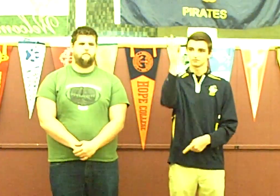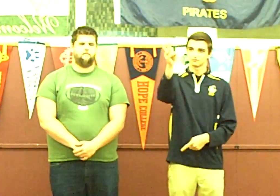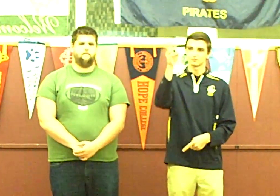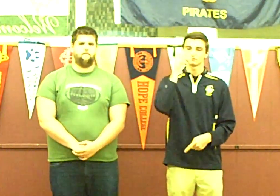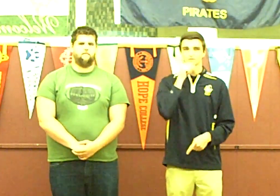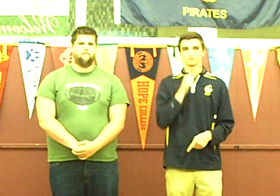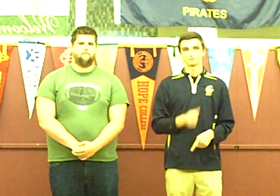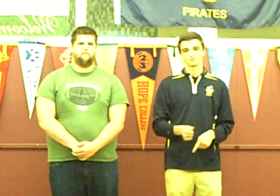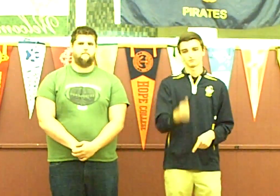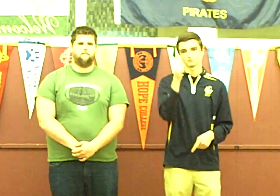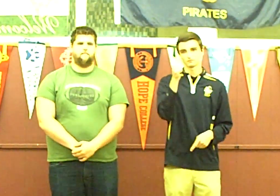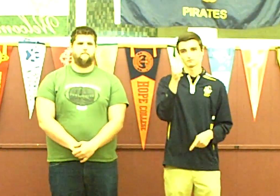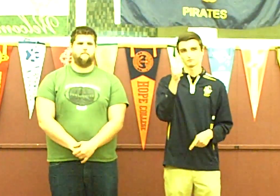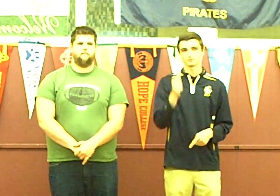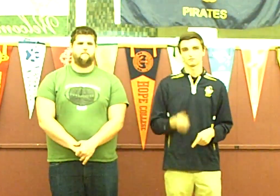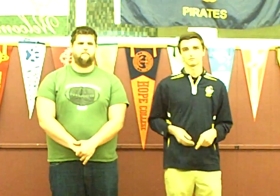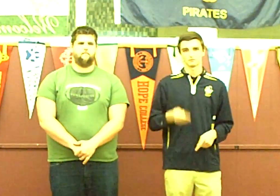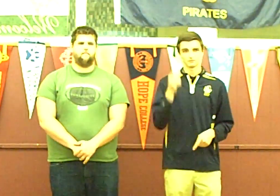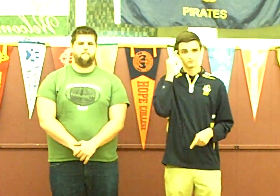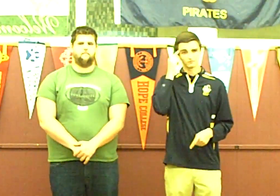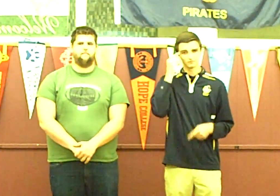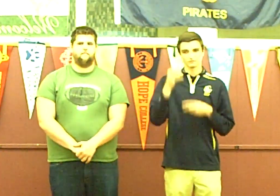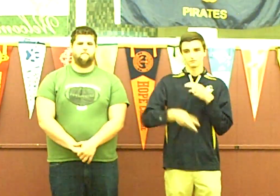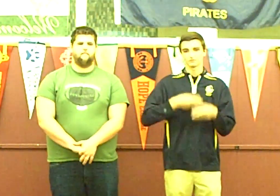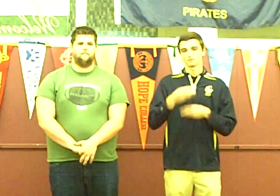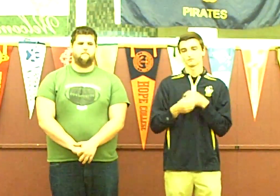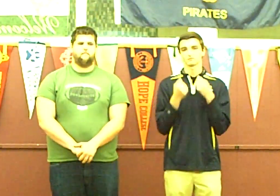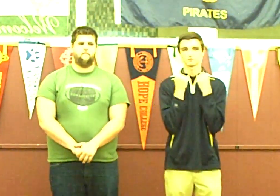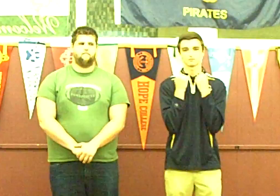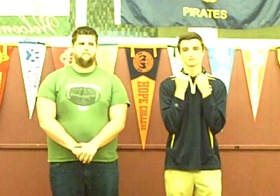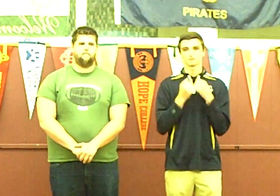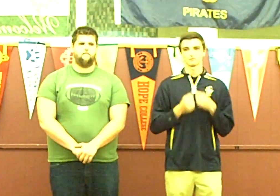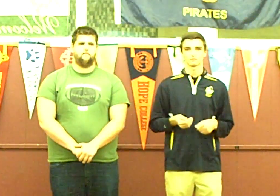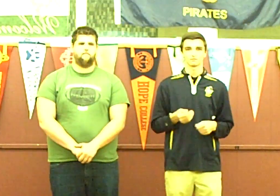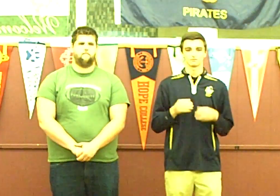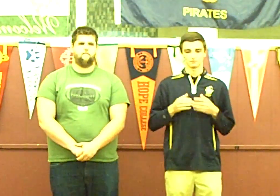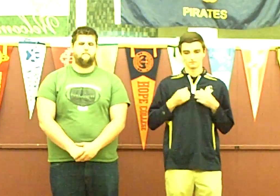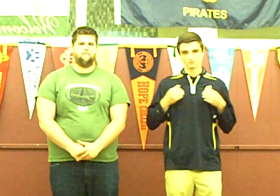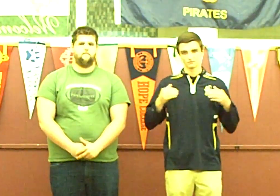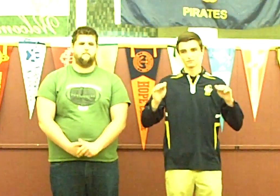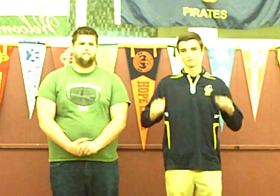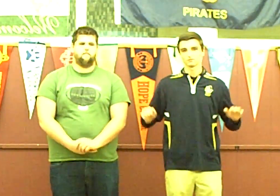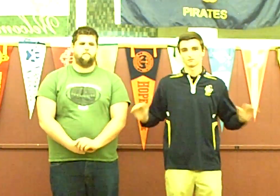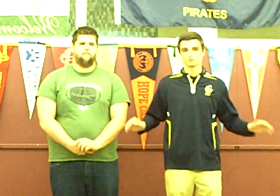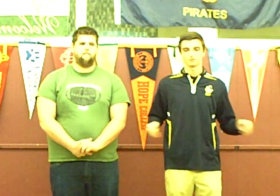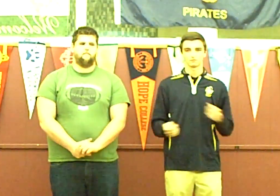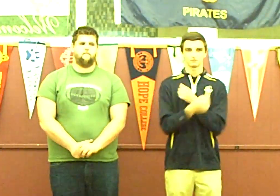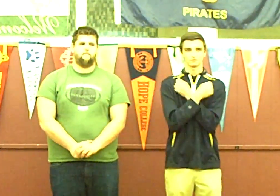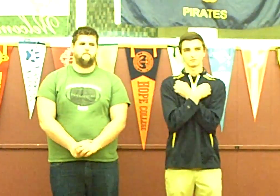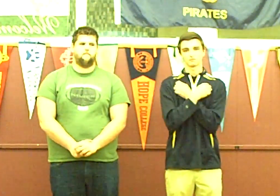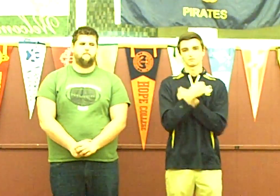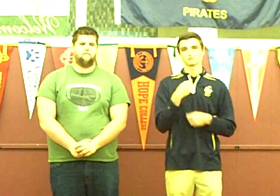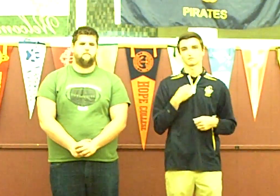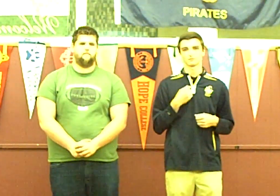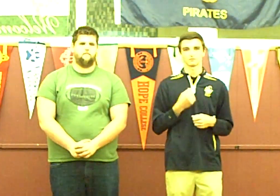Soon I'll be sixty years old. Well, think the world is cold. Well, I have a lot of children who can love me.